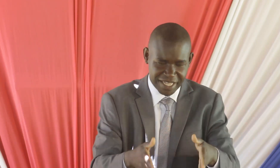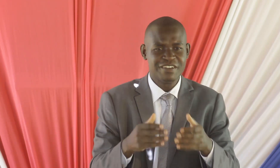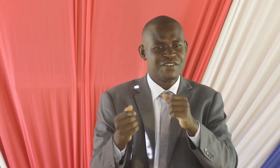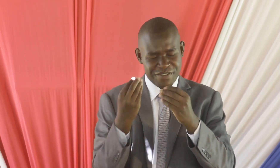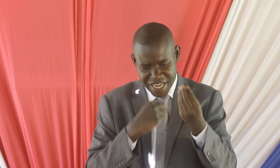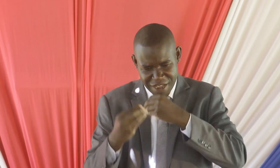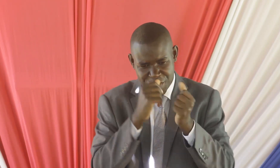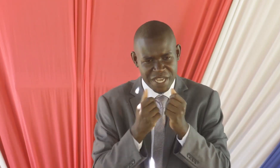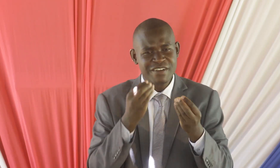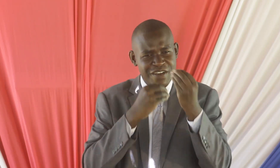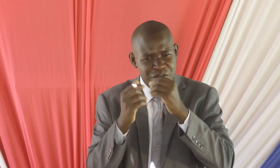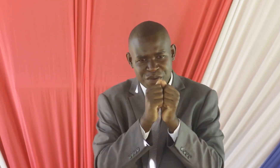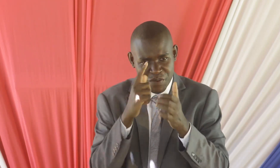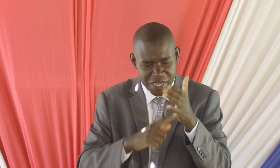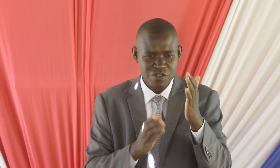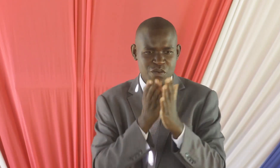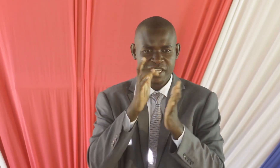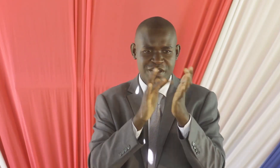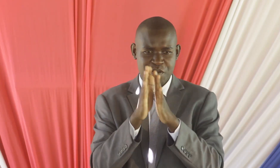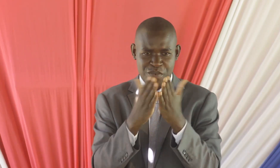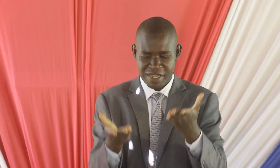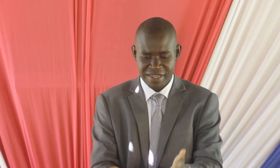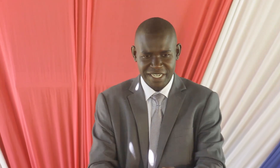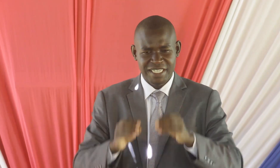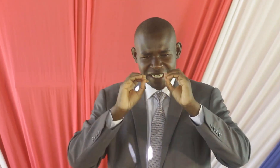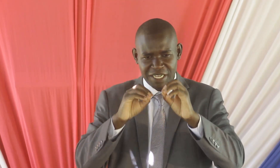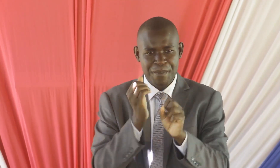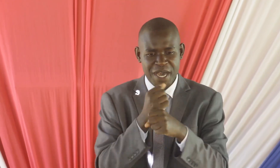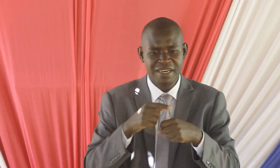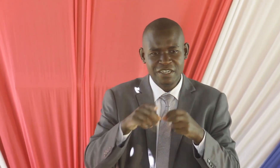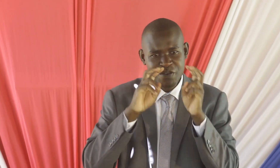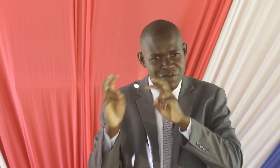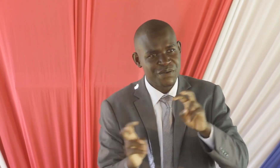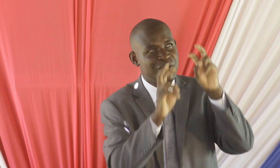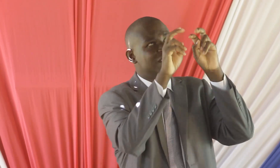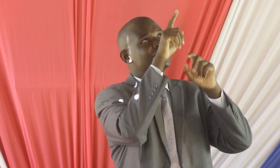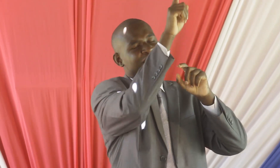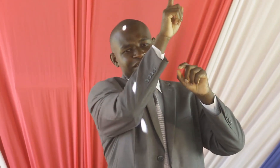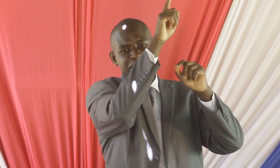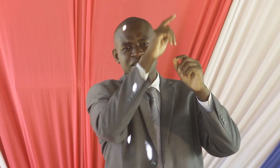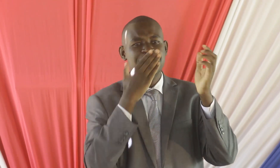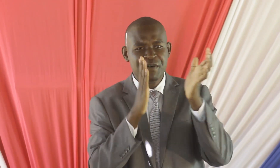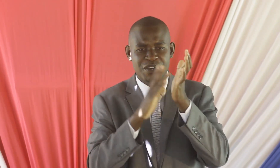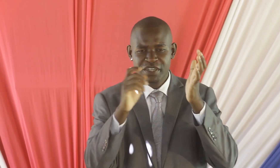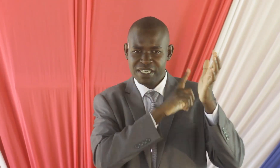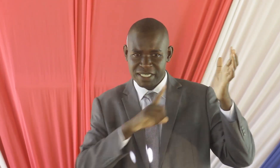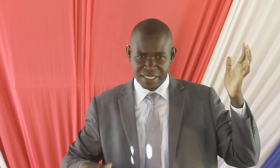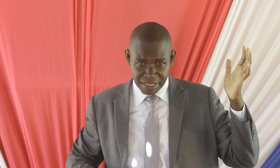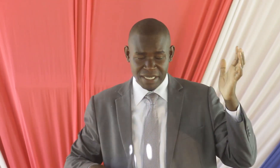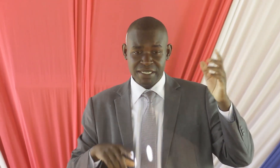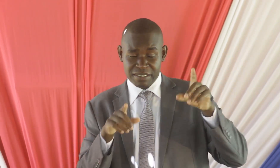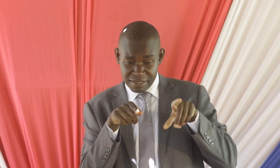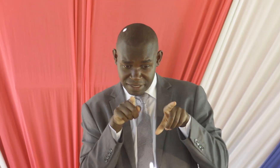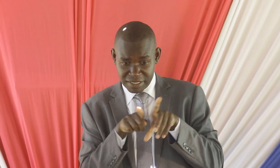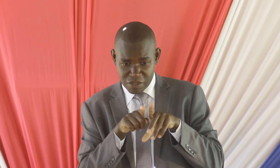mental illness, let them come and have the feast together, because it is in the Word of God. Let us look upon in the